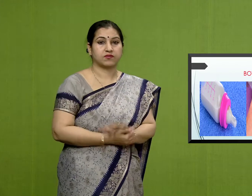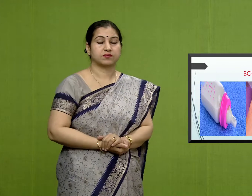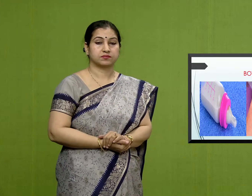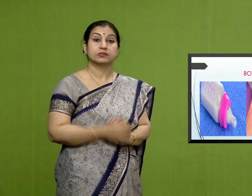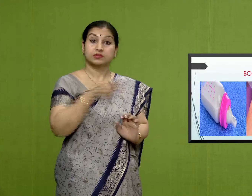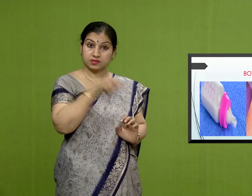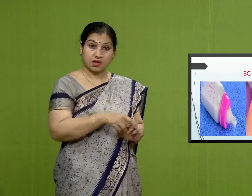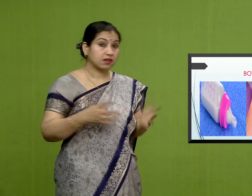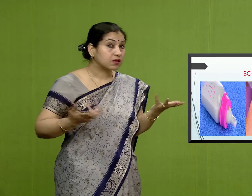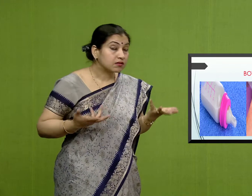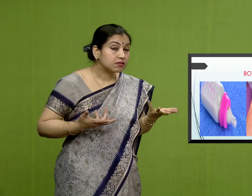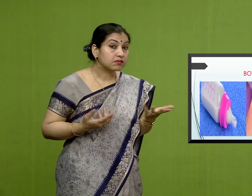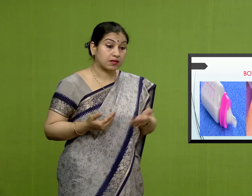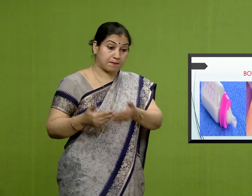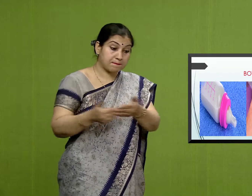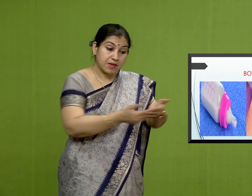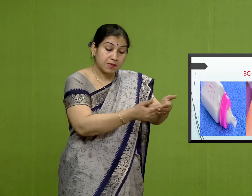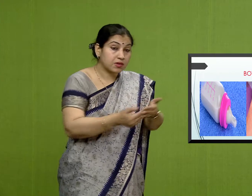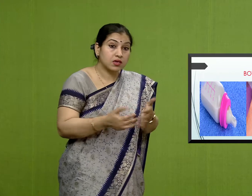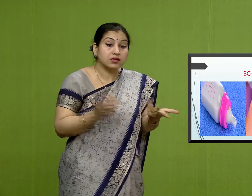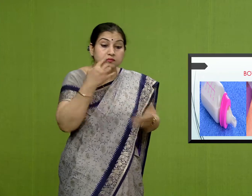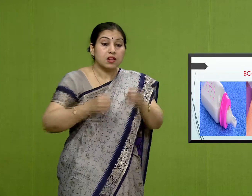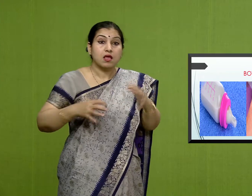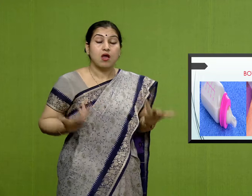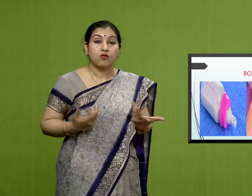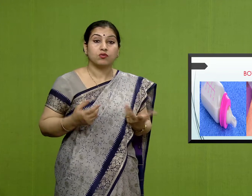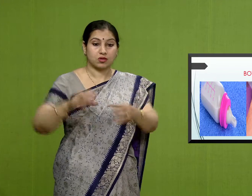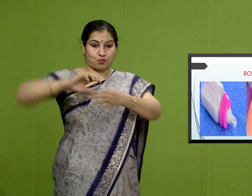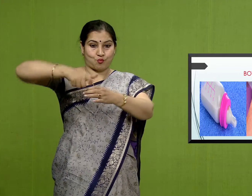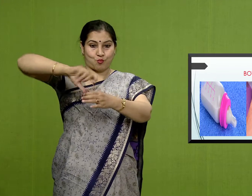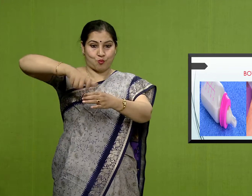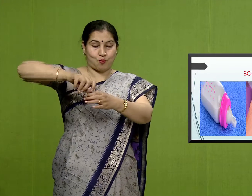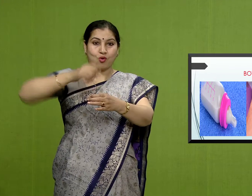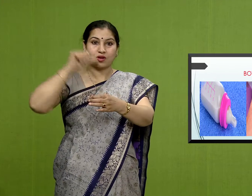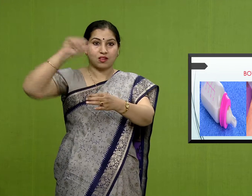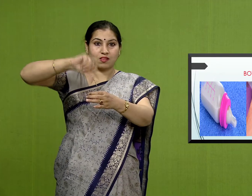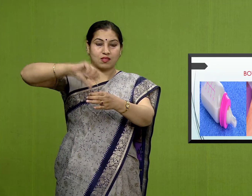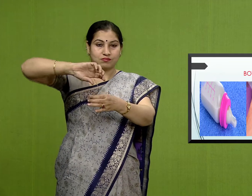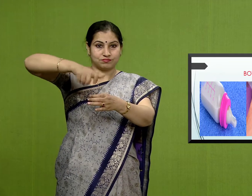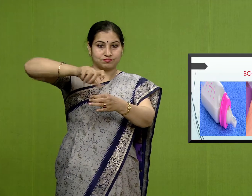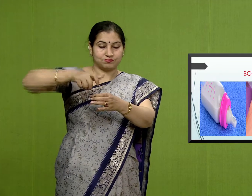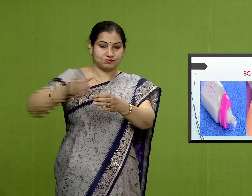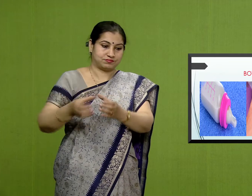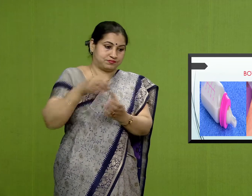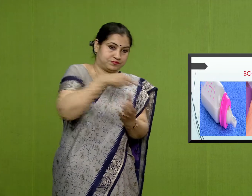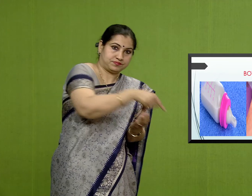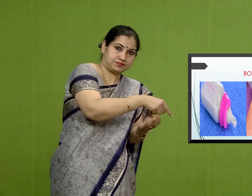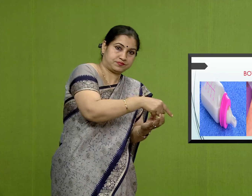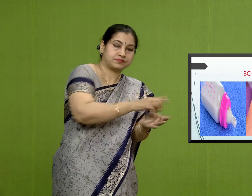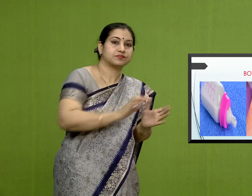Then baby is fed with the commercial formula milk using bottle.